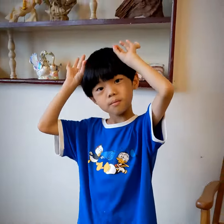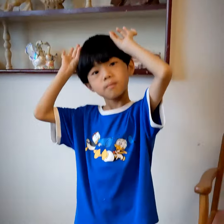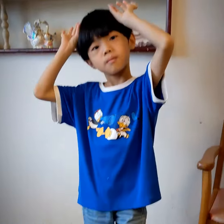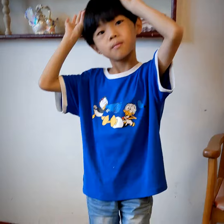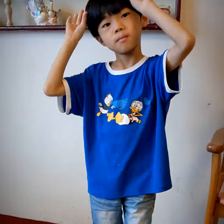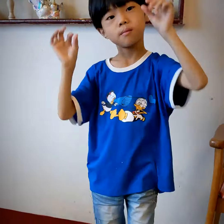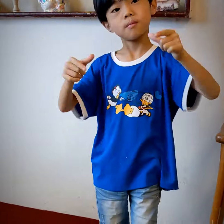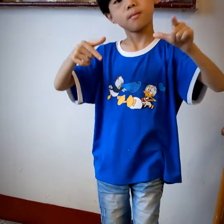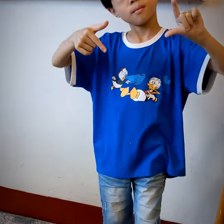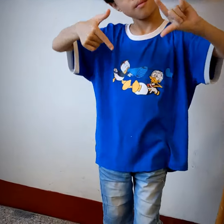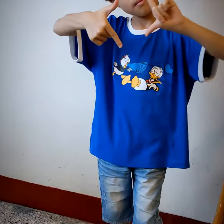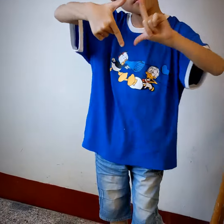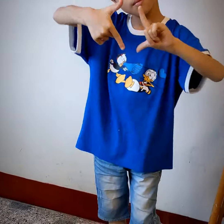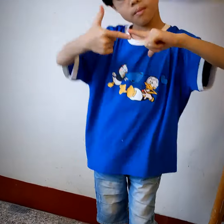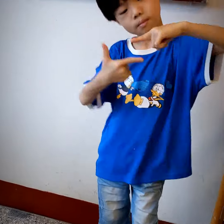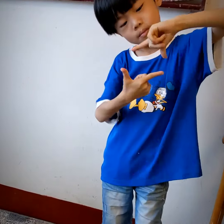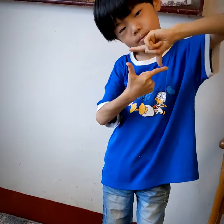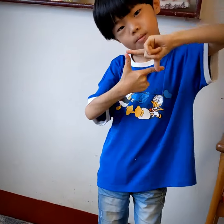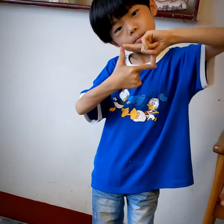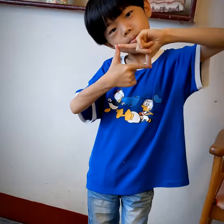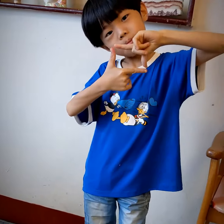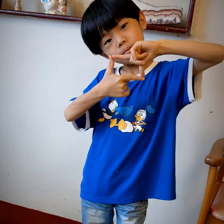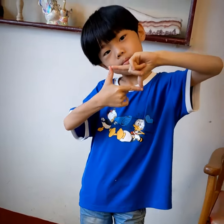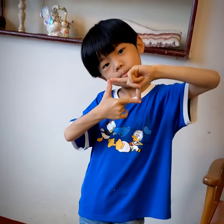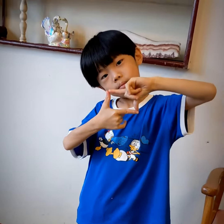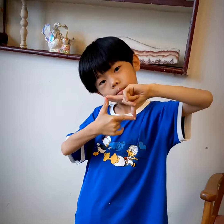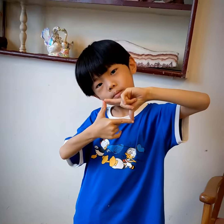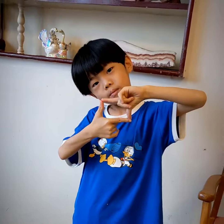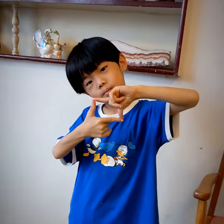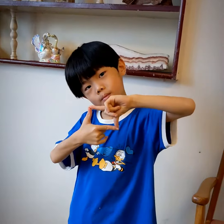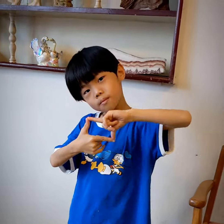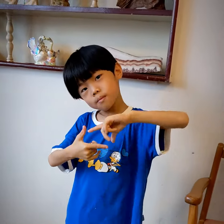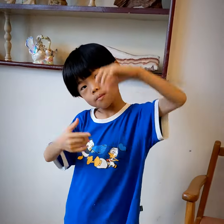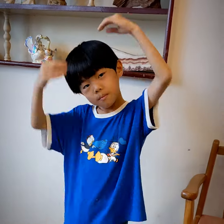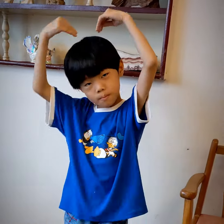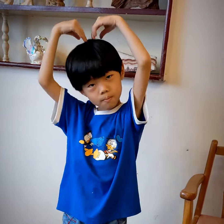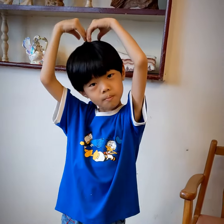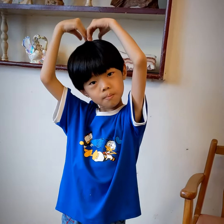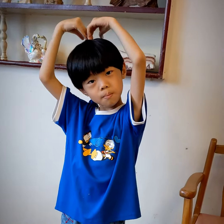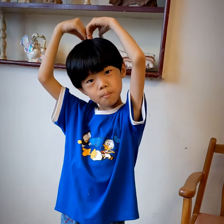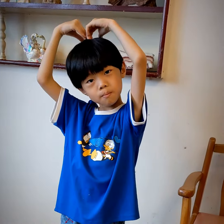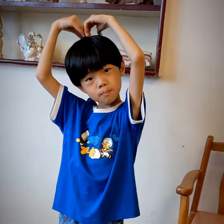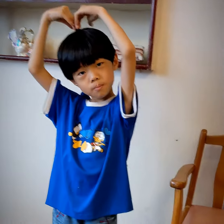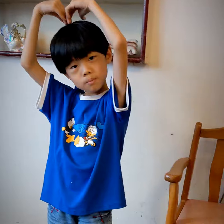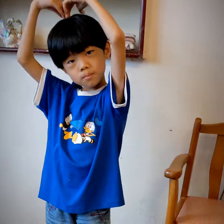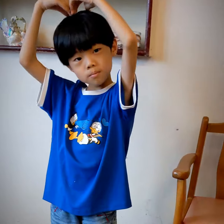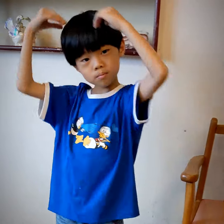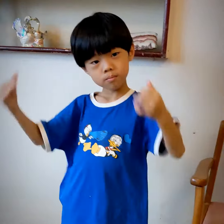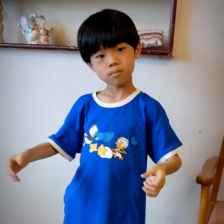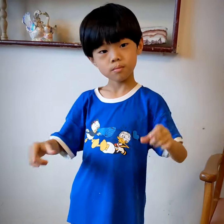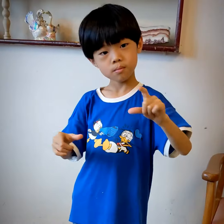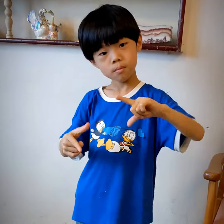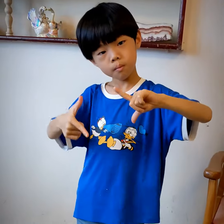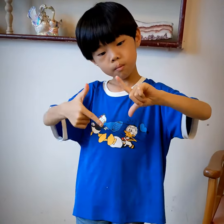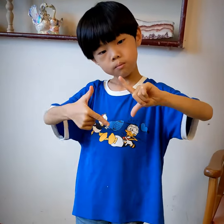Hey, hey, hey